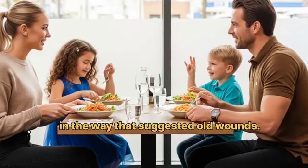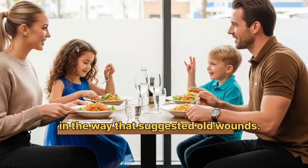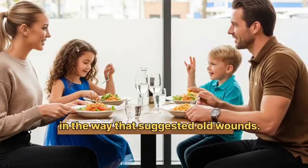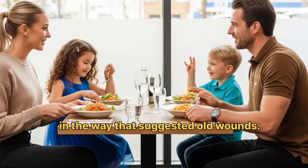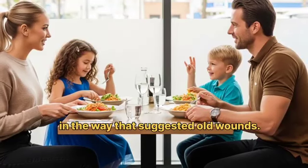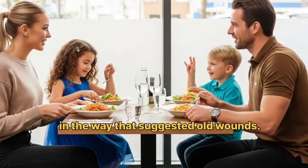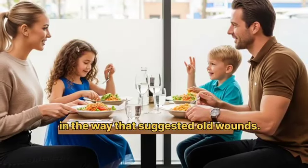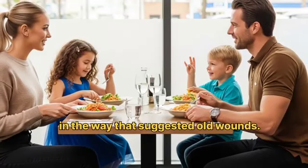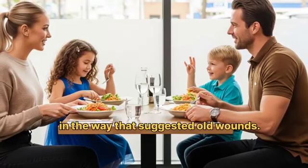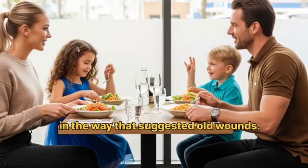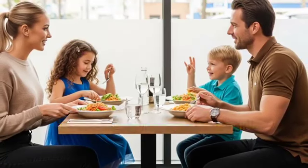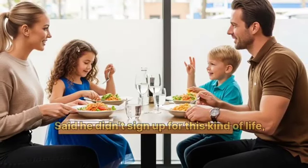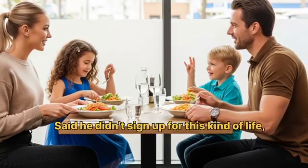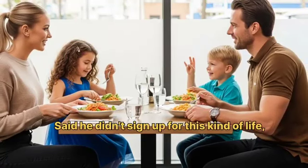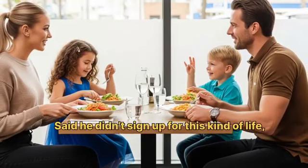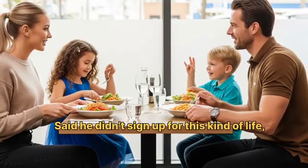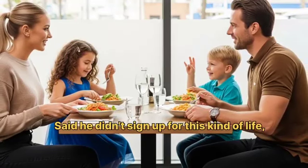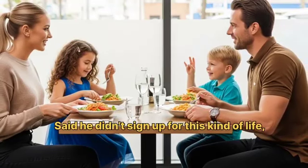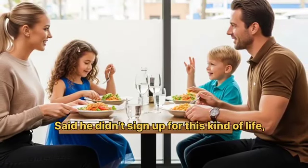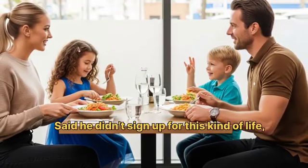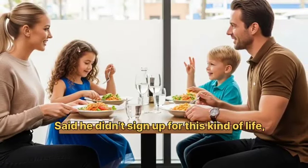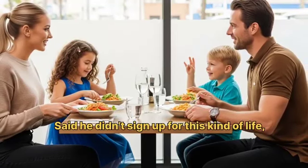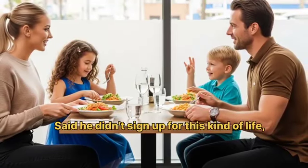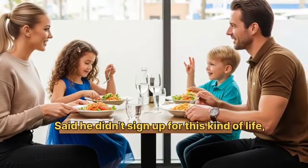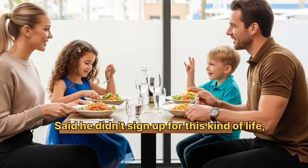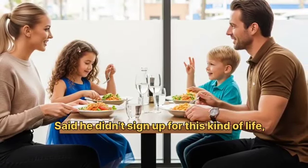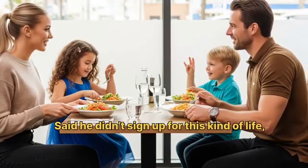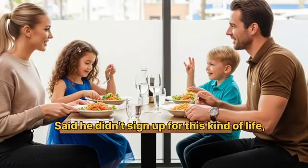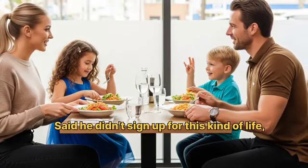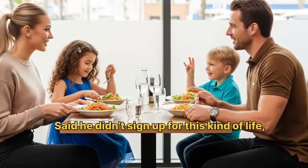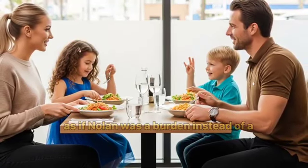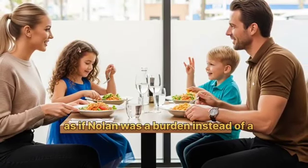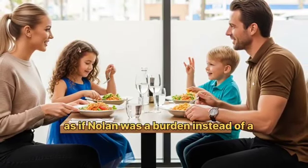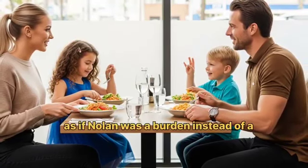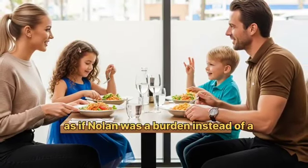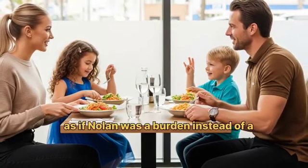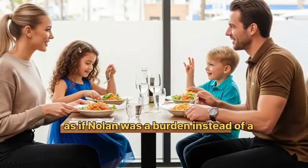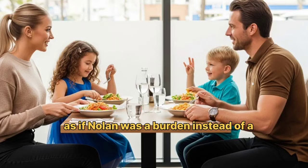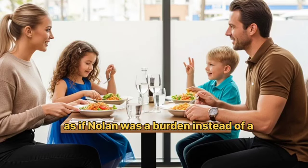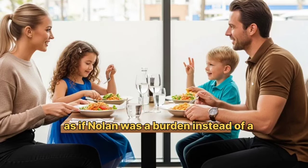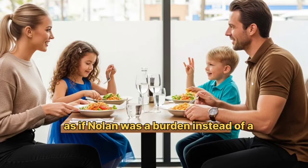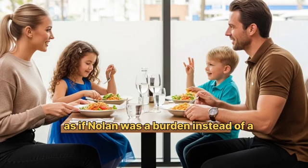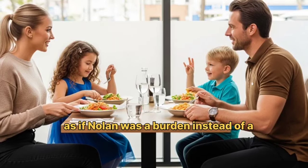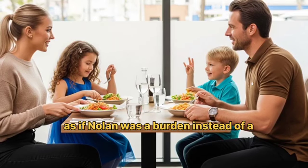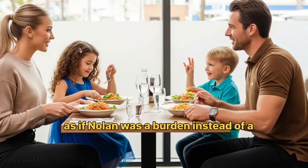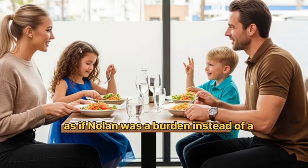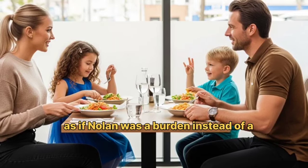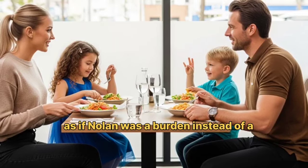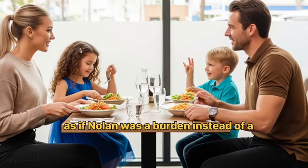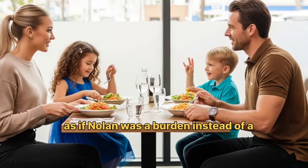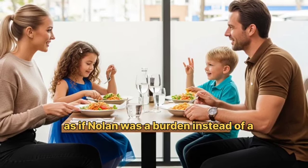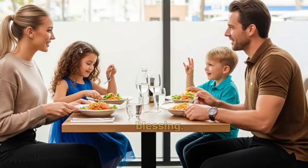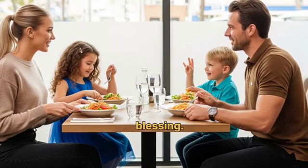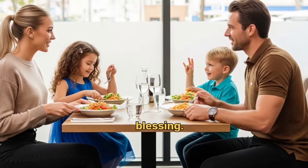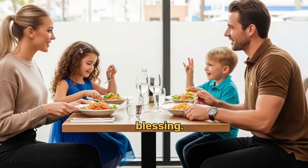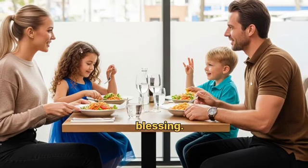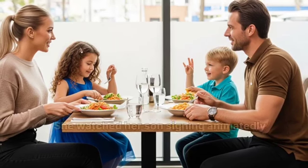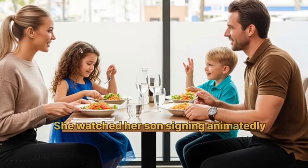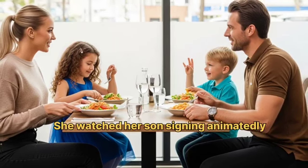old wounds. Said he didn't sign up for this kind of life, as if Nolan was a burden instead of a blessing. She watched